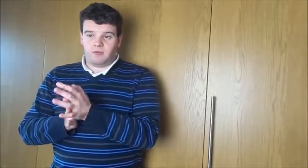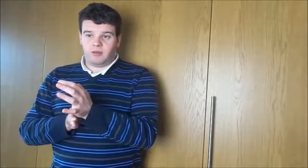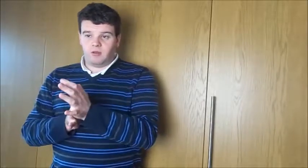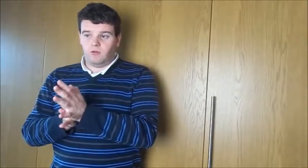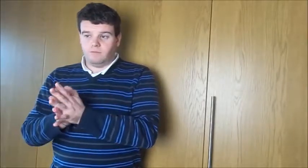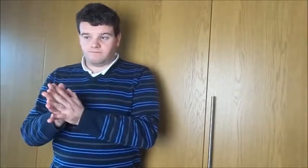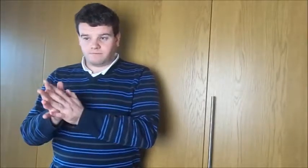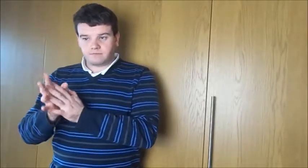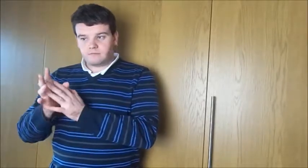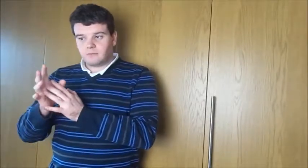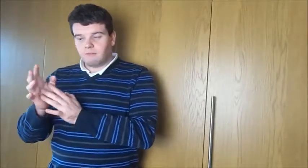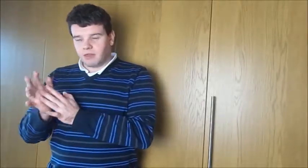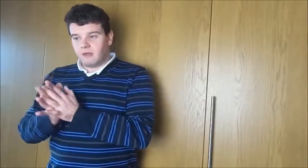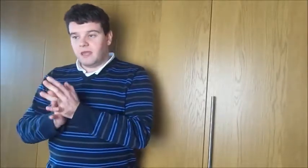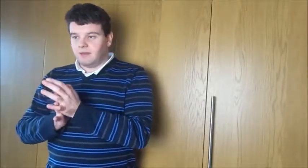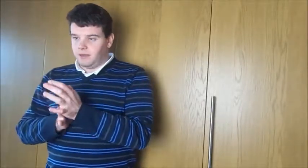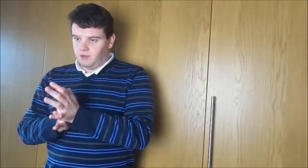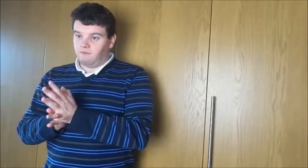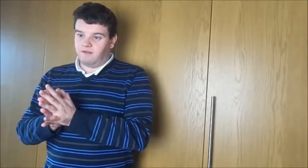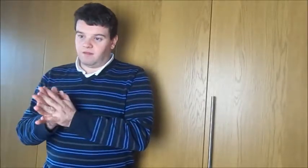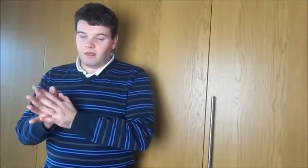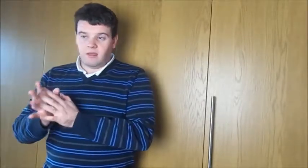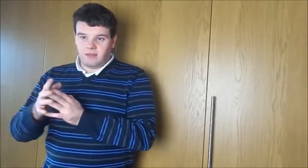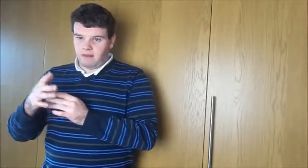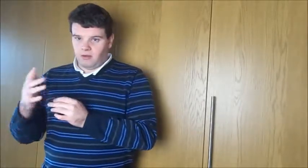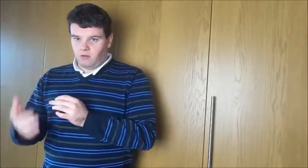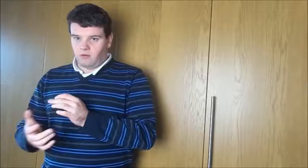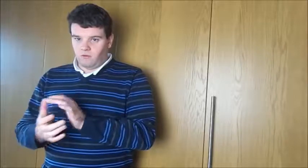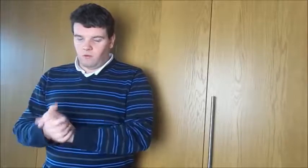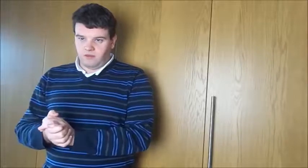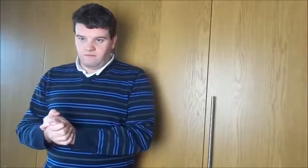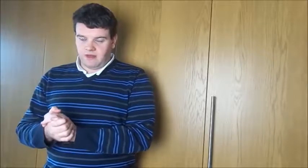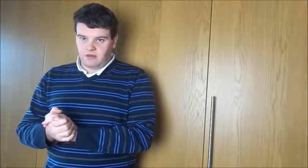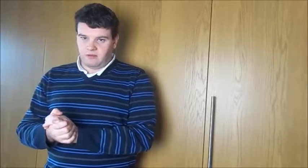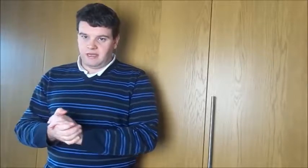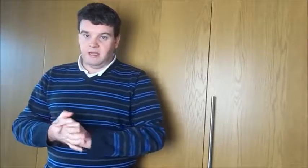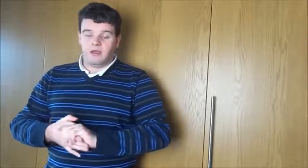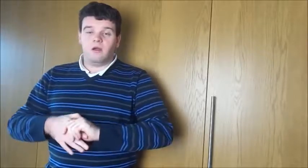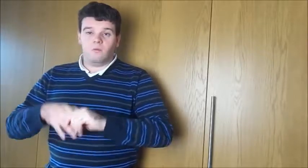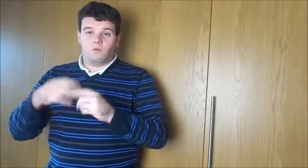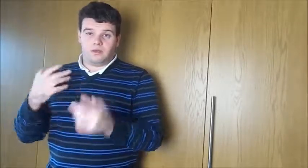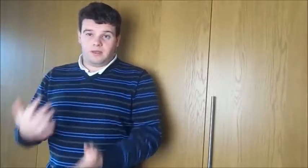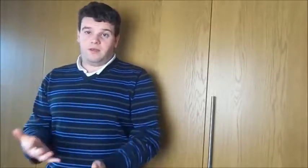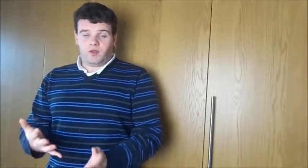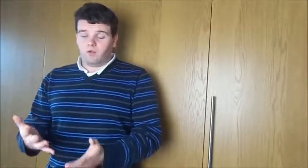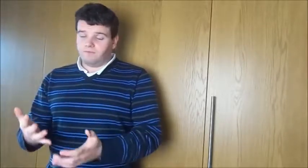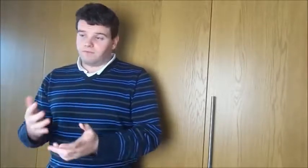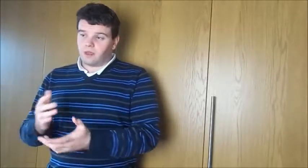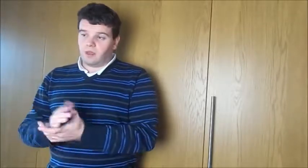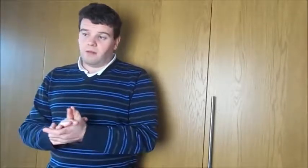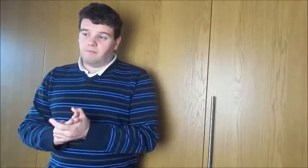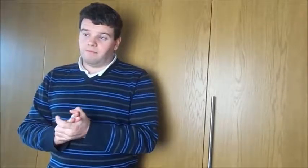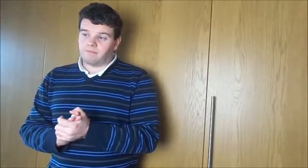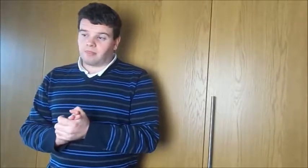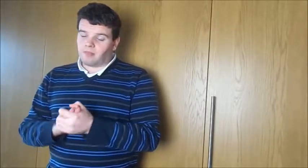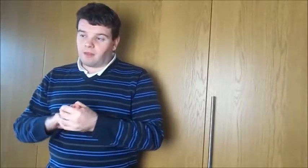to persuade them into doing things that they may not always have necessarily wanted to do.